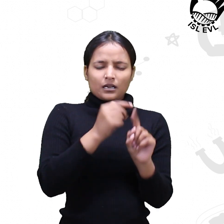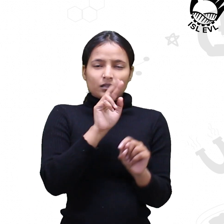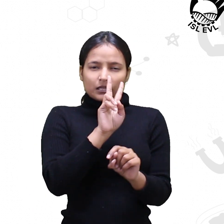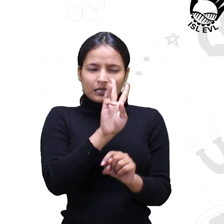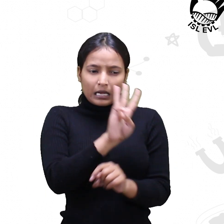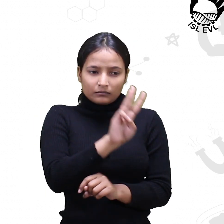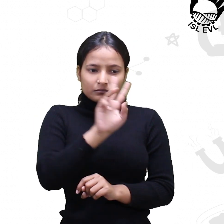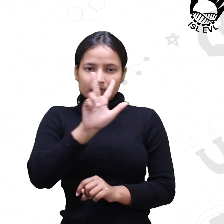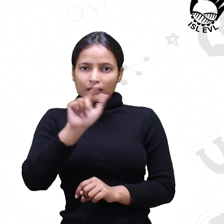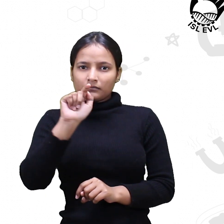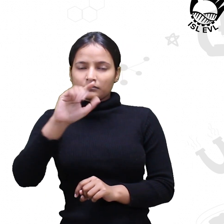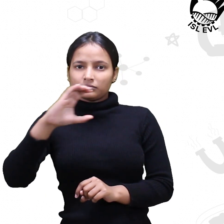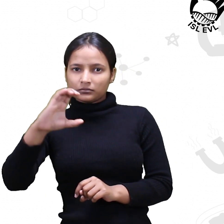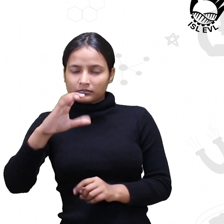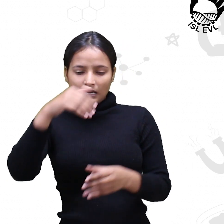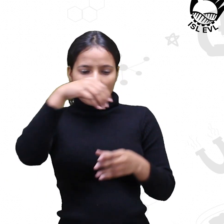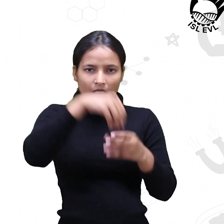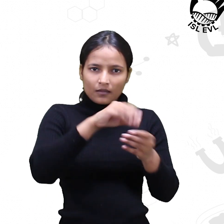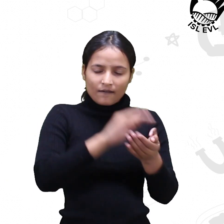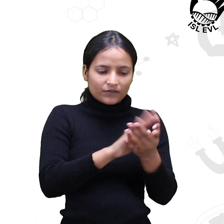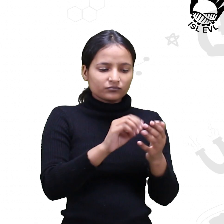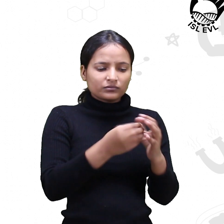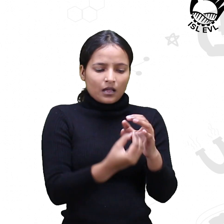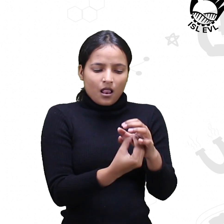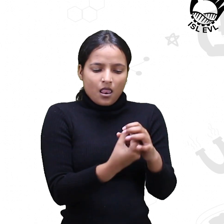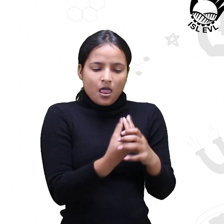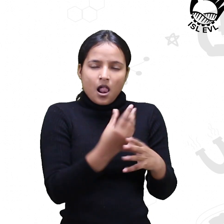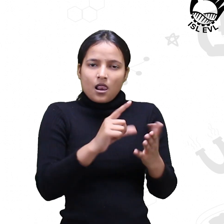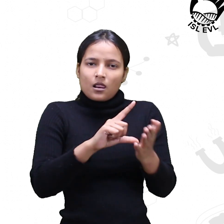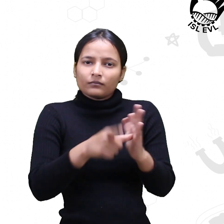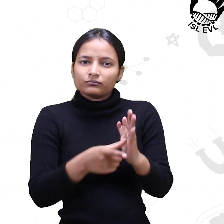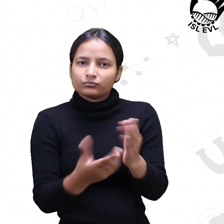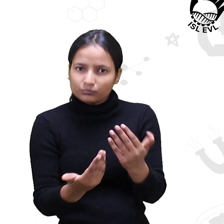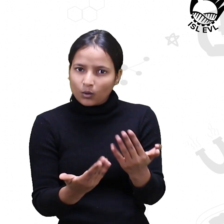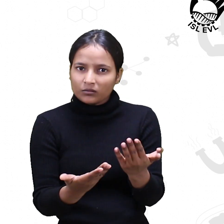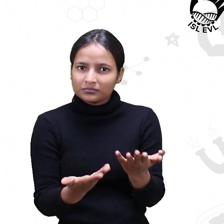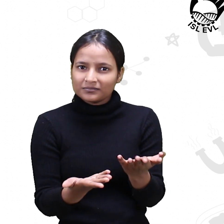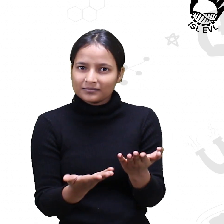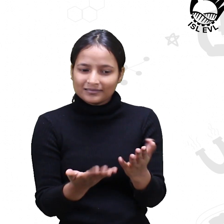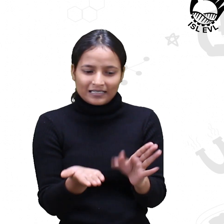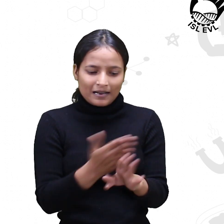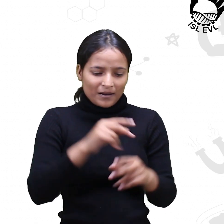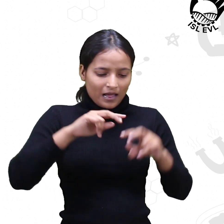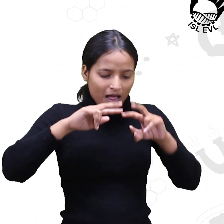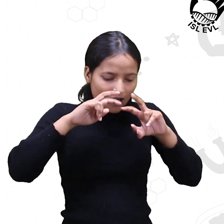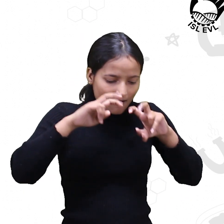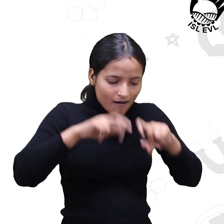very easy for us to manipulate in many different ways. This is the reason why we use